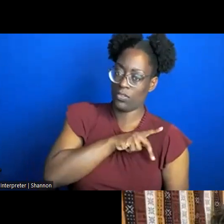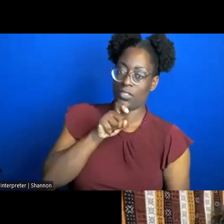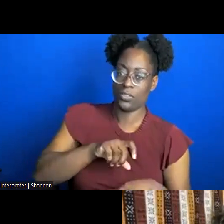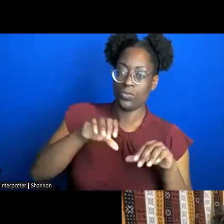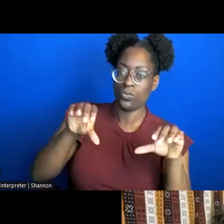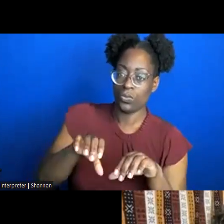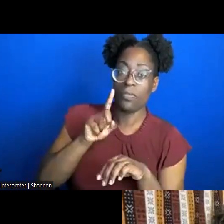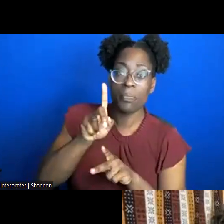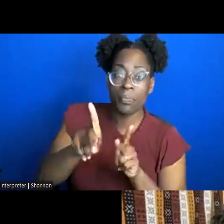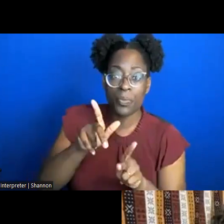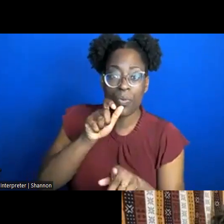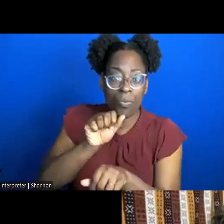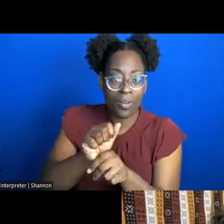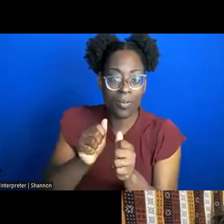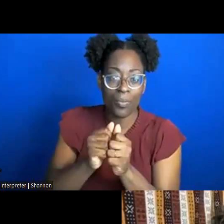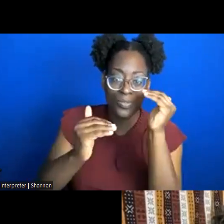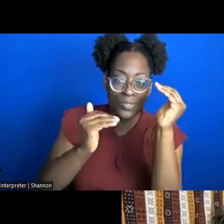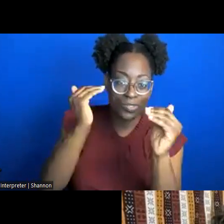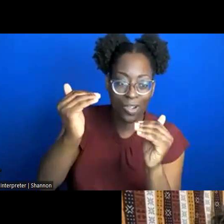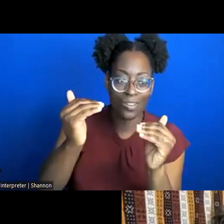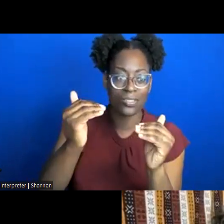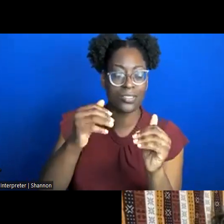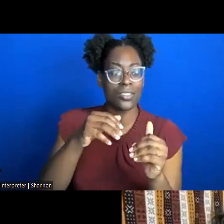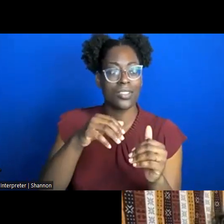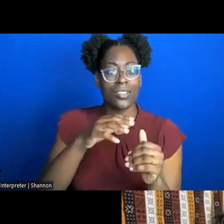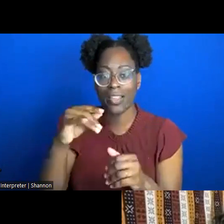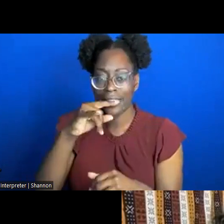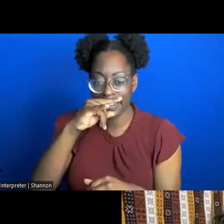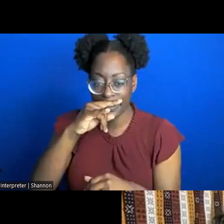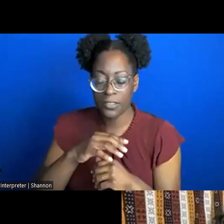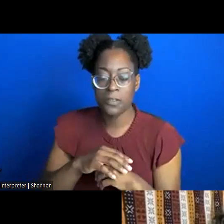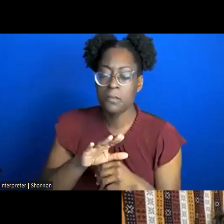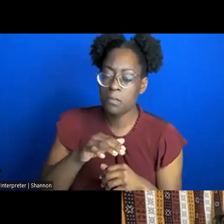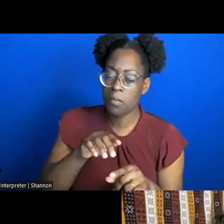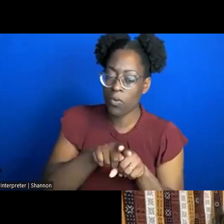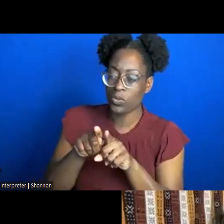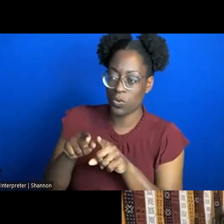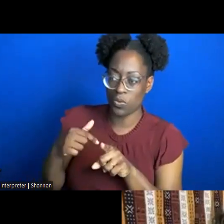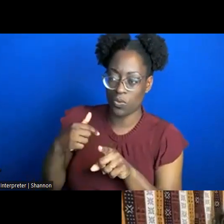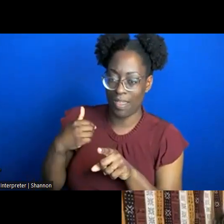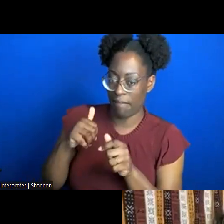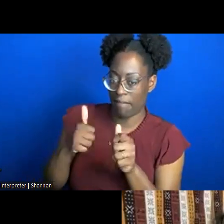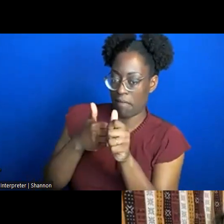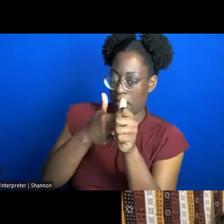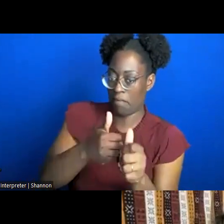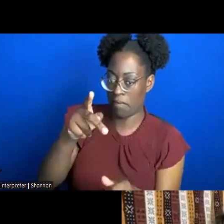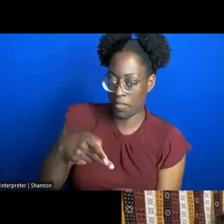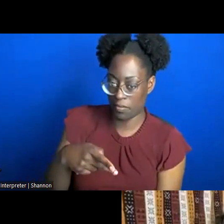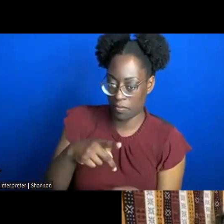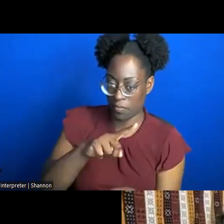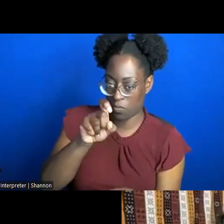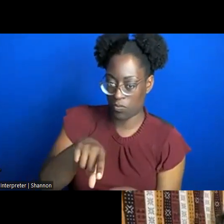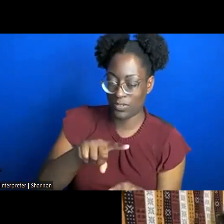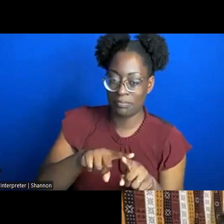families? And before you answer the question, I do have like a couple follow-up questions, but I know we're a little behind time. So I'll just ask the initial question